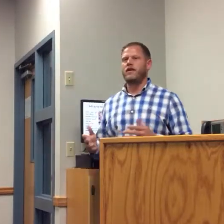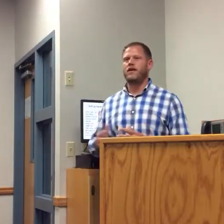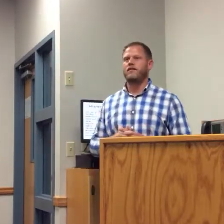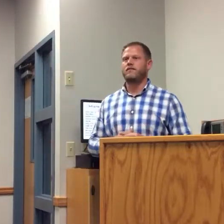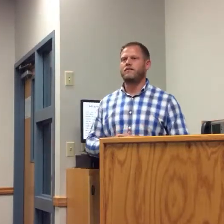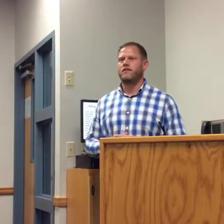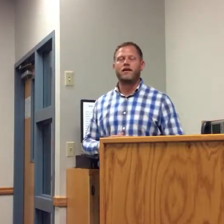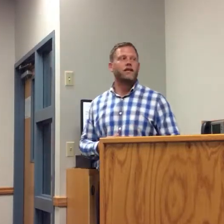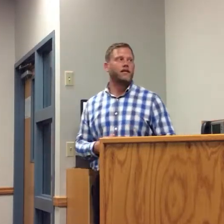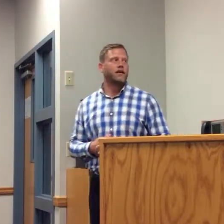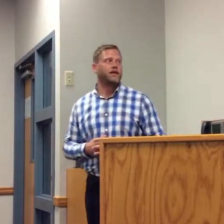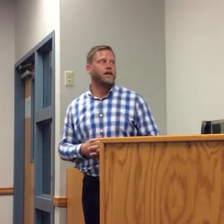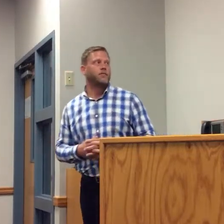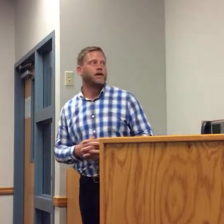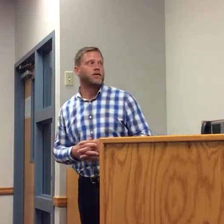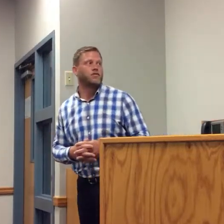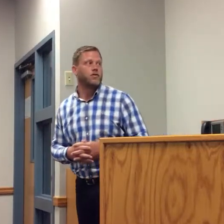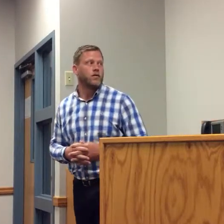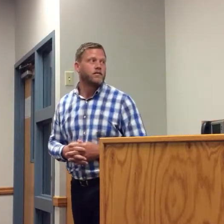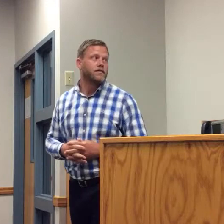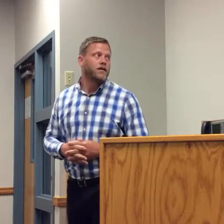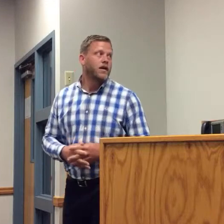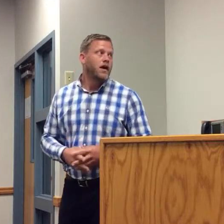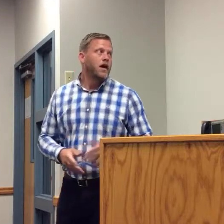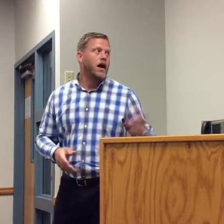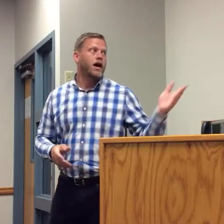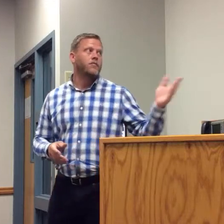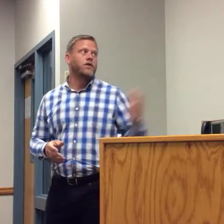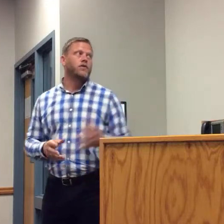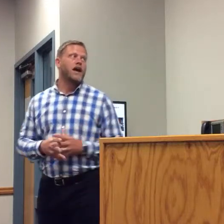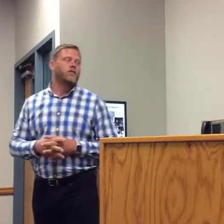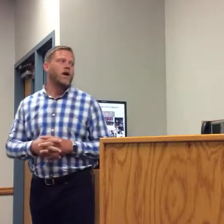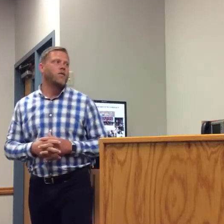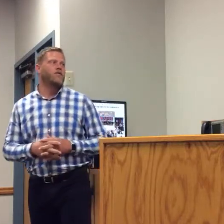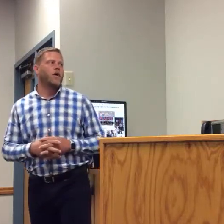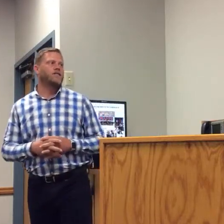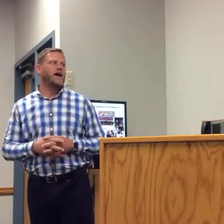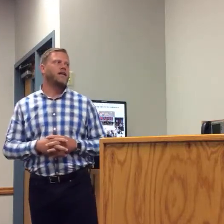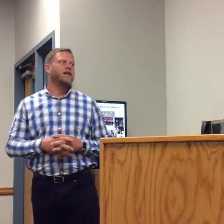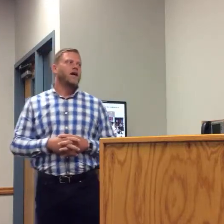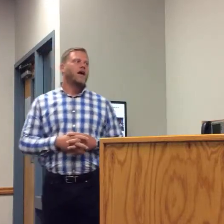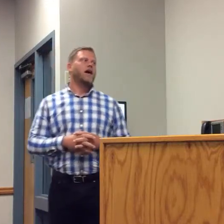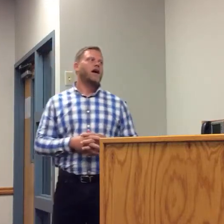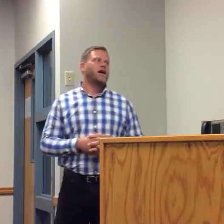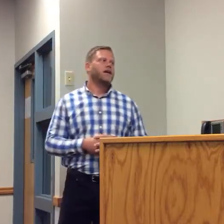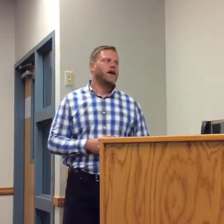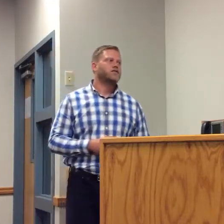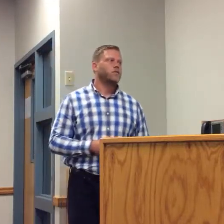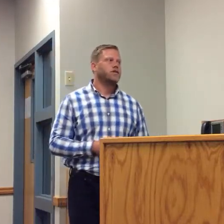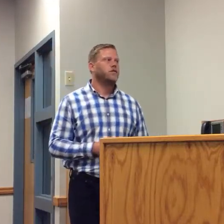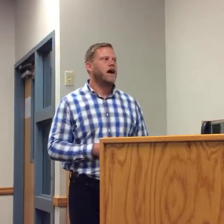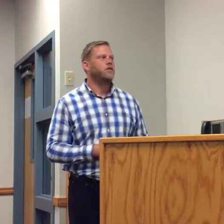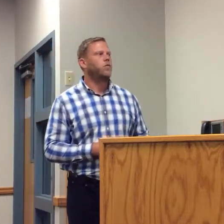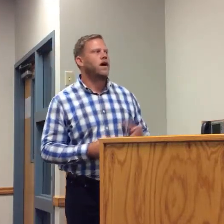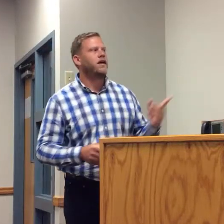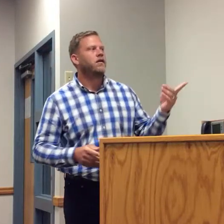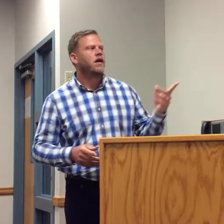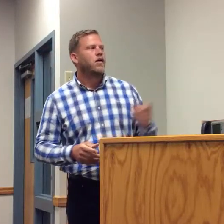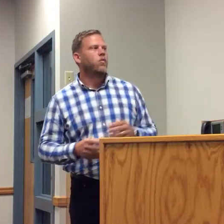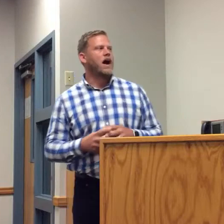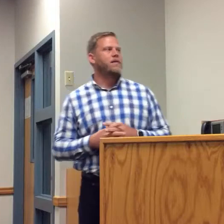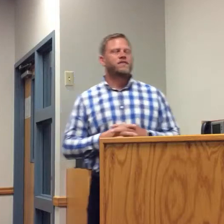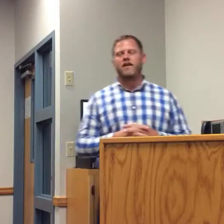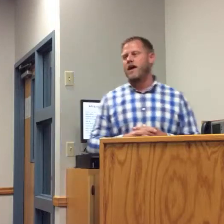meet some of the kids that end up getting those toys. United Way, we've always had a connection with the United